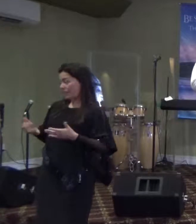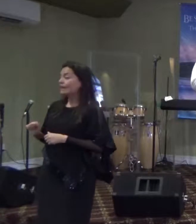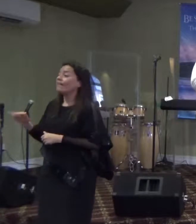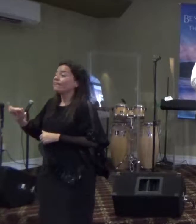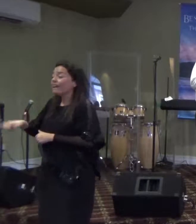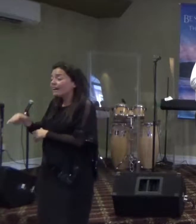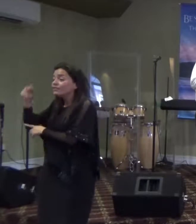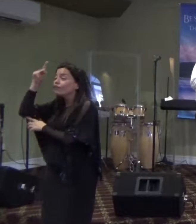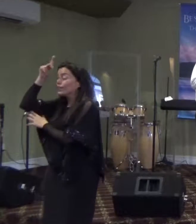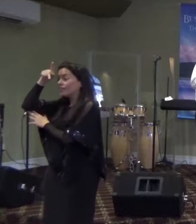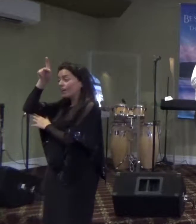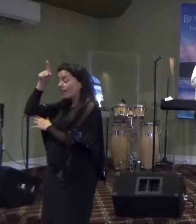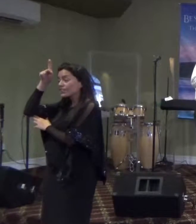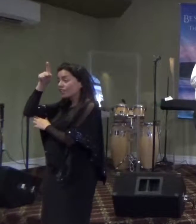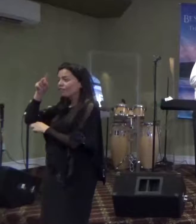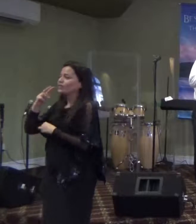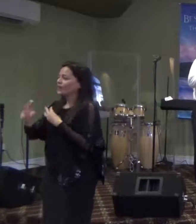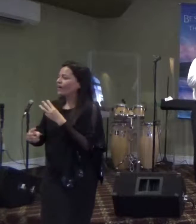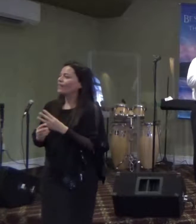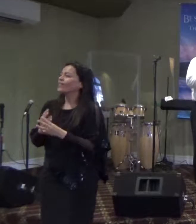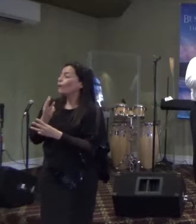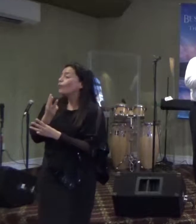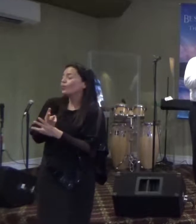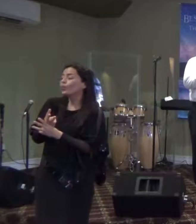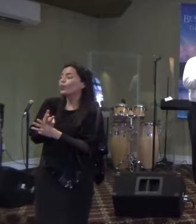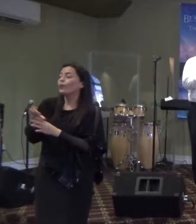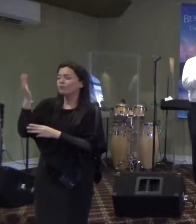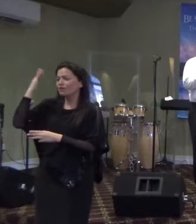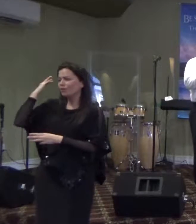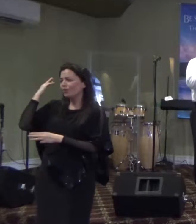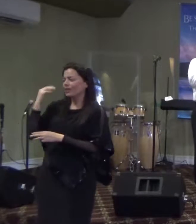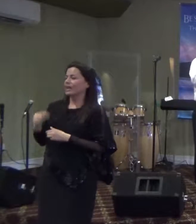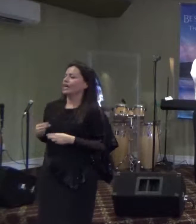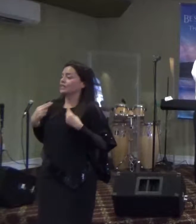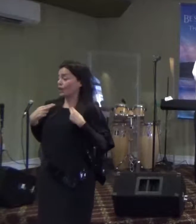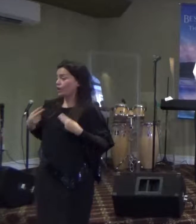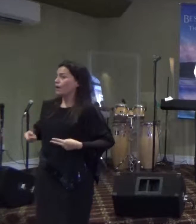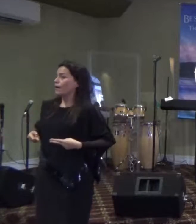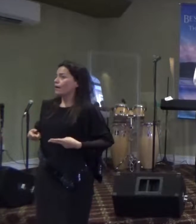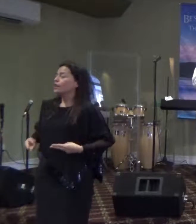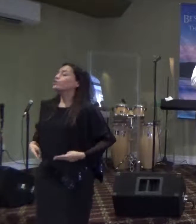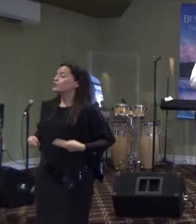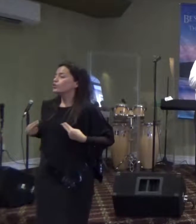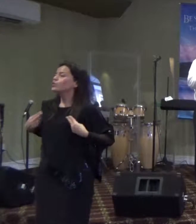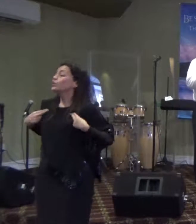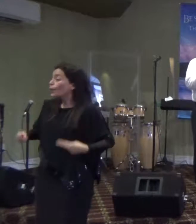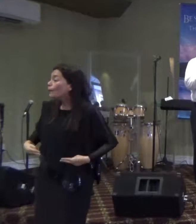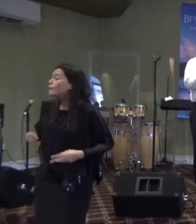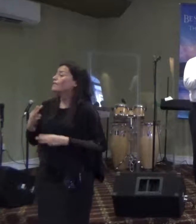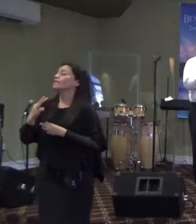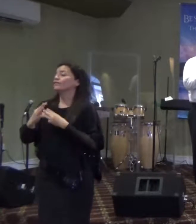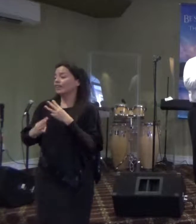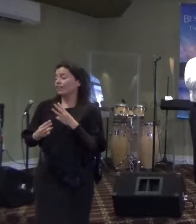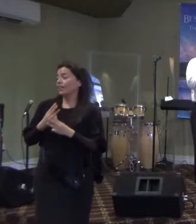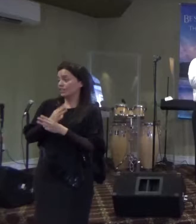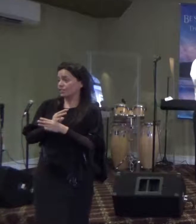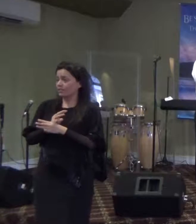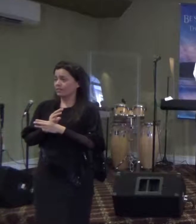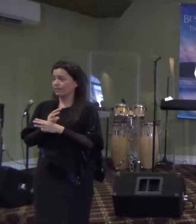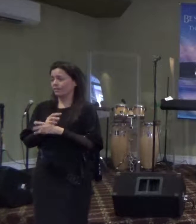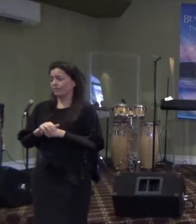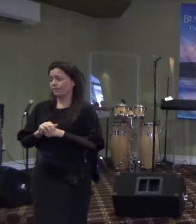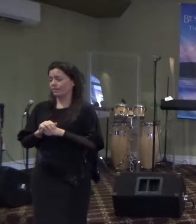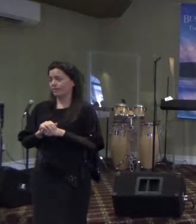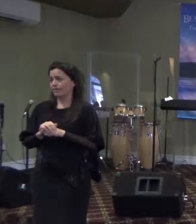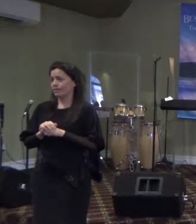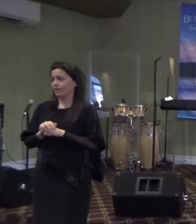filosofía, That was a philosophy, una filosofía humana a human philosophy, enfocada en lo temporal, focused on the en